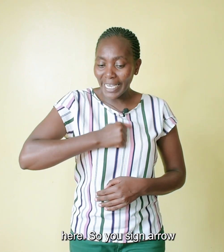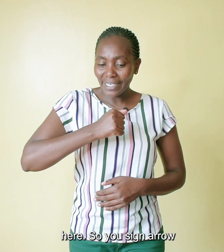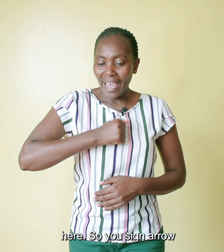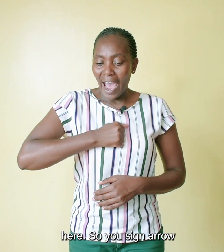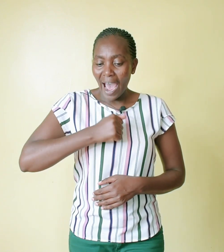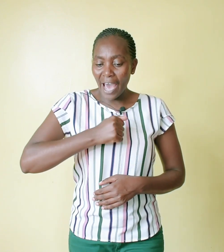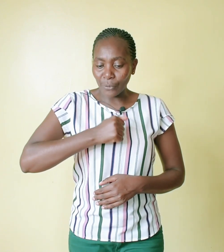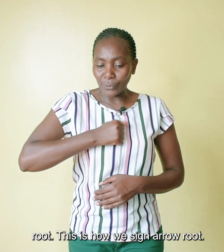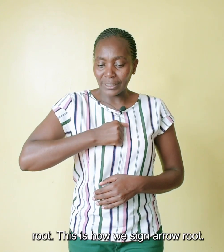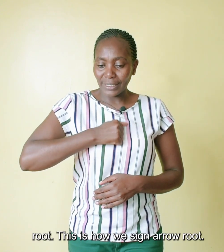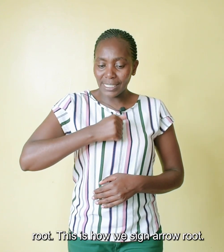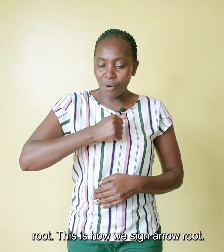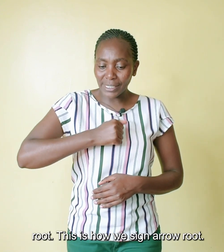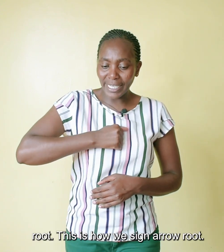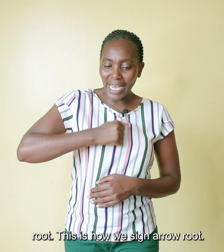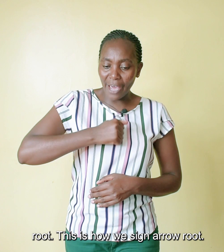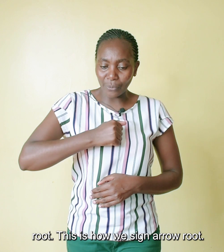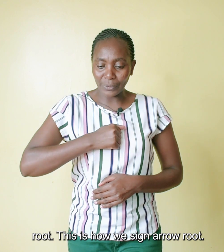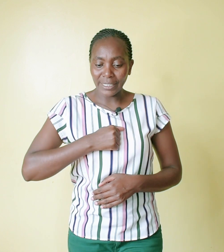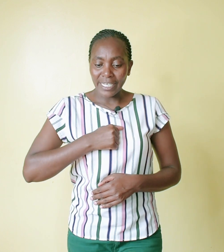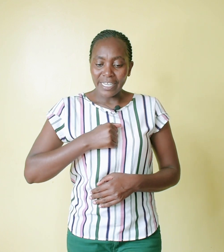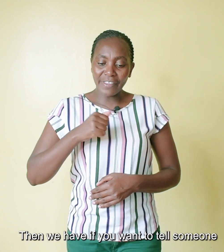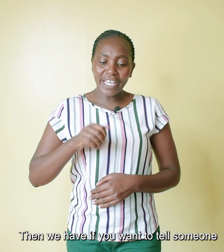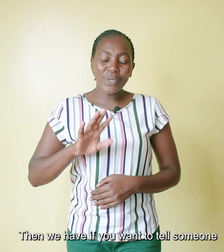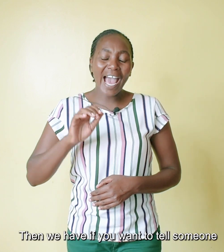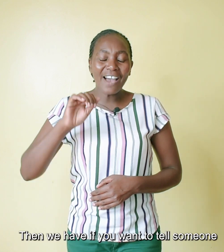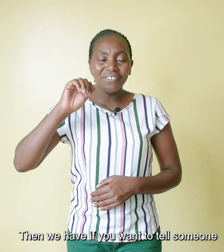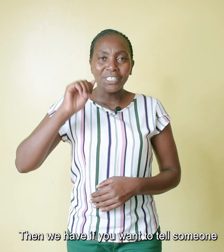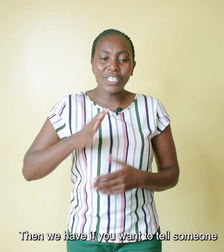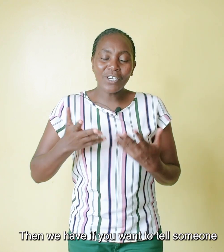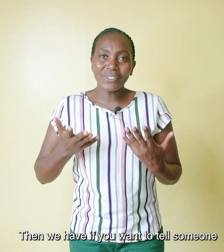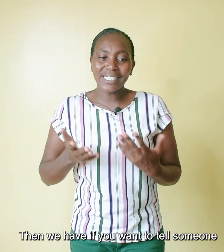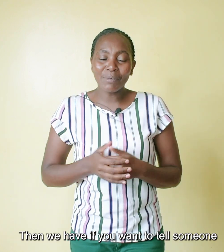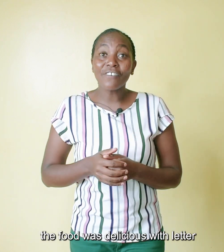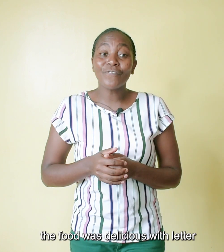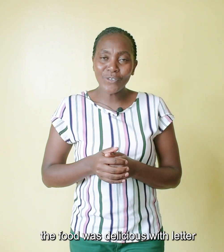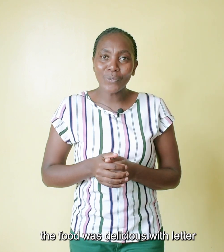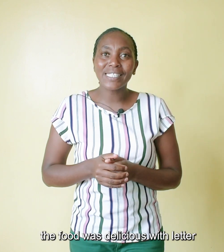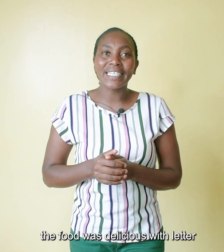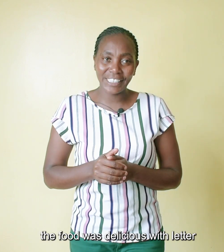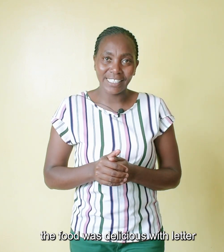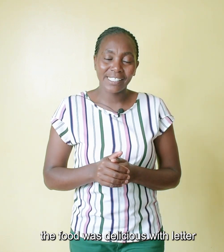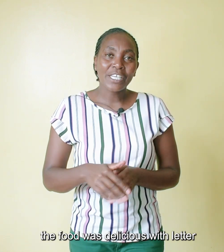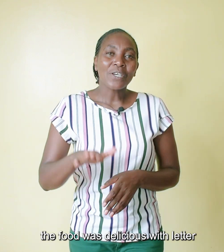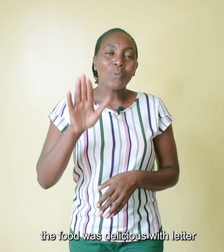sign arrowroot. This is how we sign arrowroot. Then we have, if you want to tell someone the food was delicious,